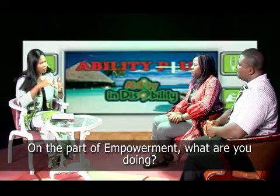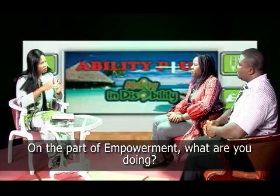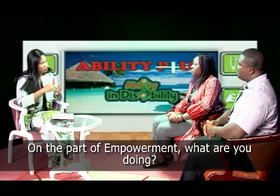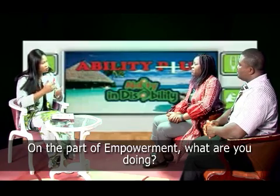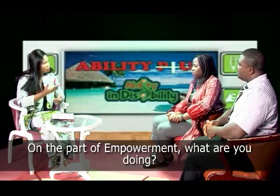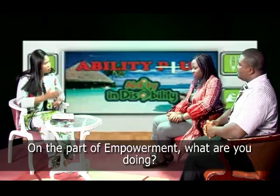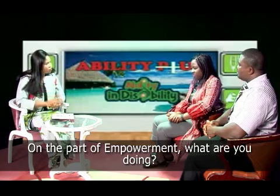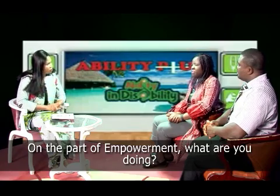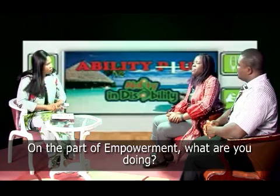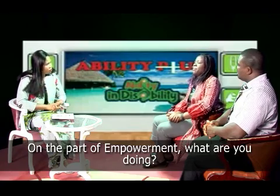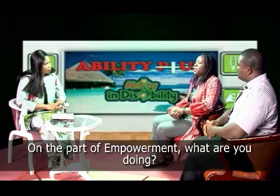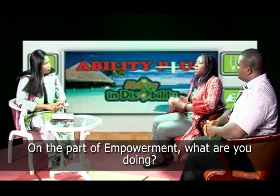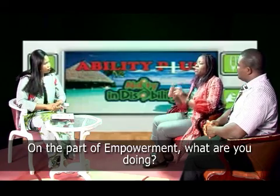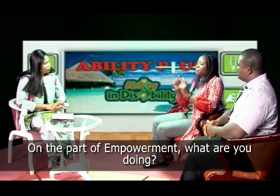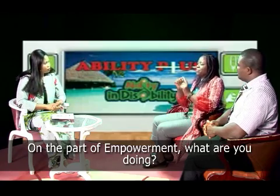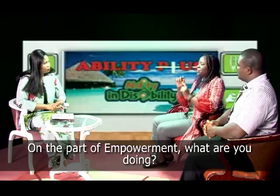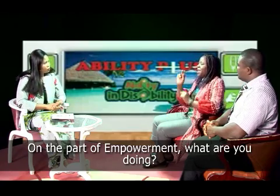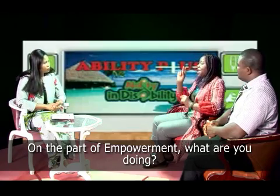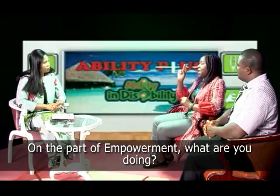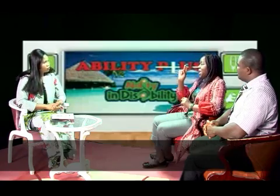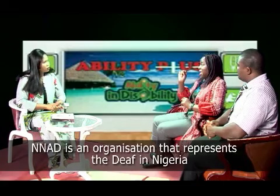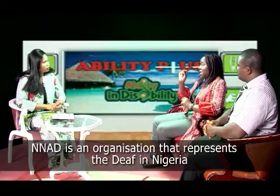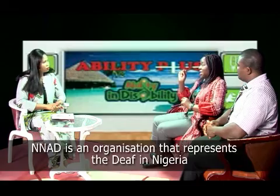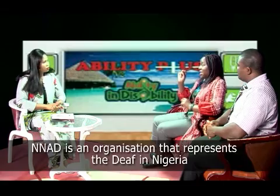with NNAD on part of empowerment?